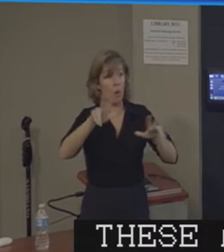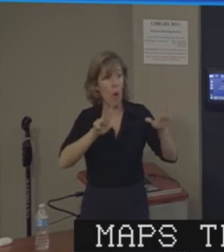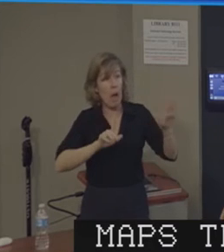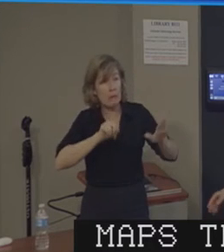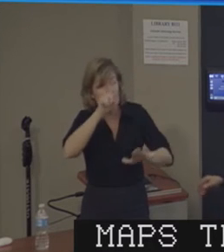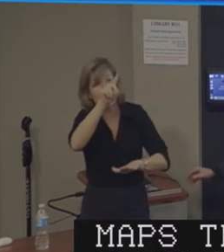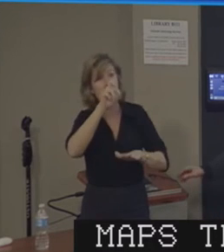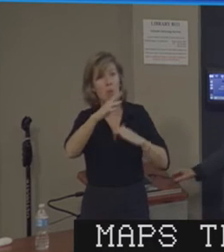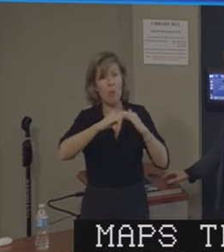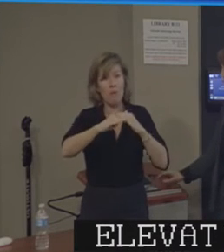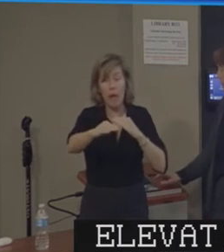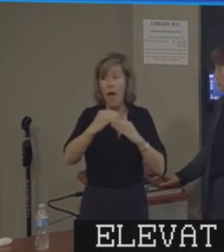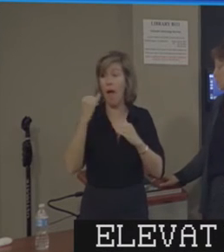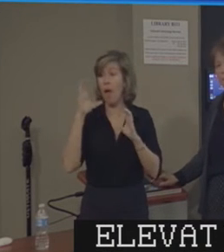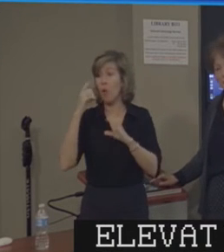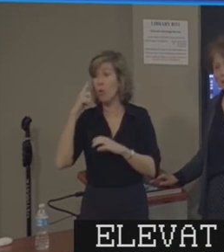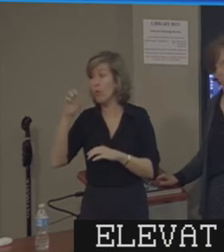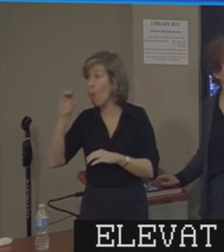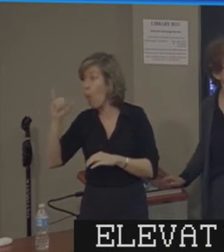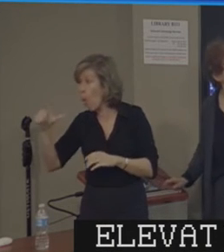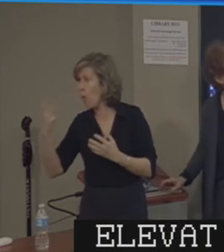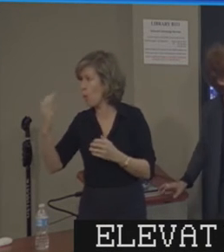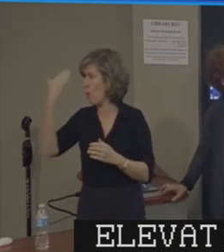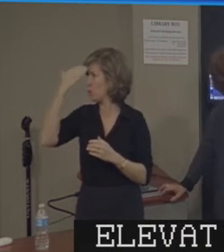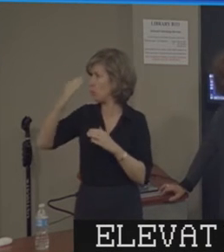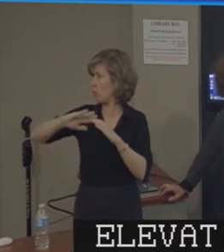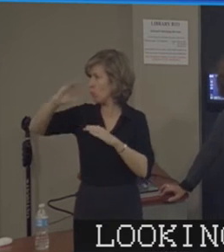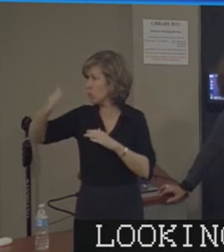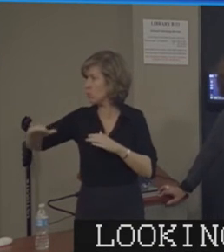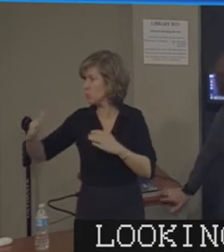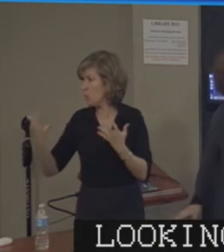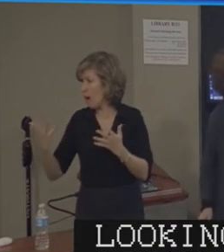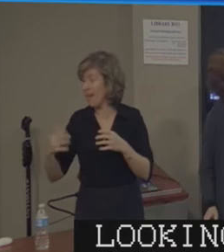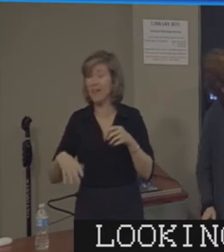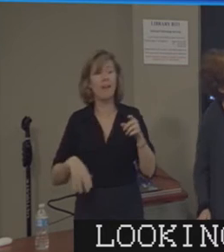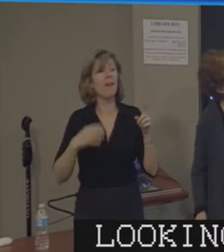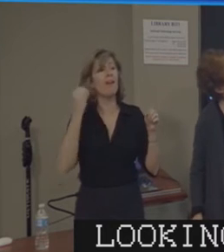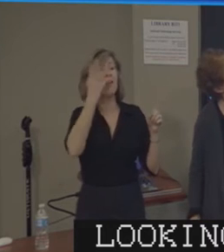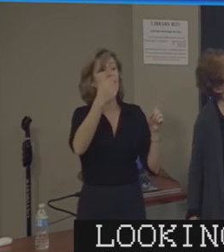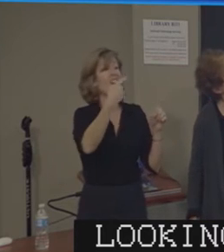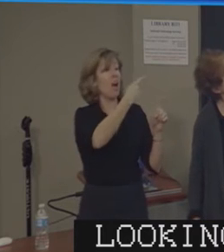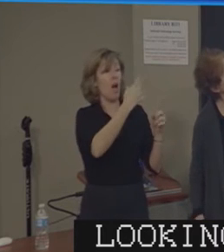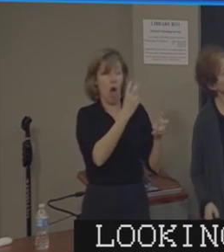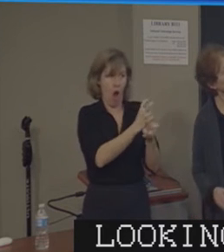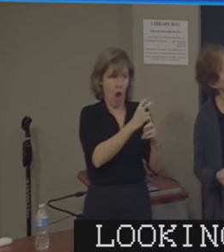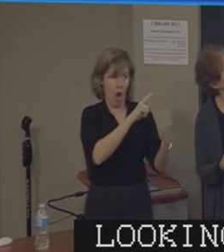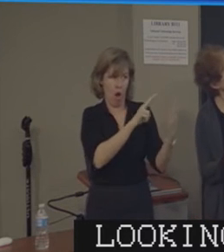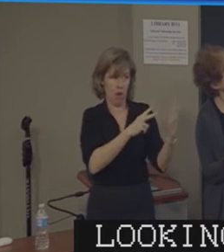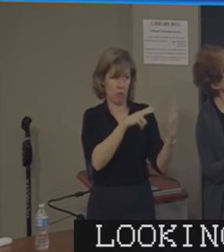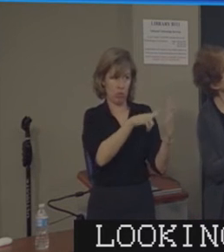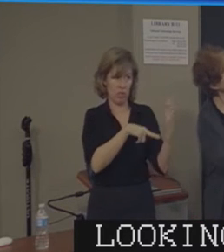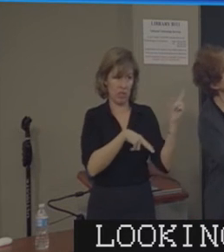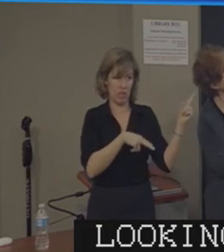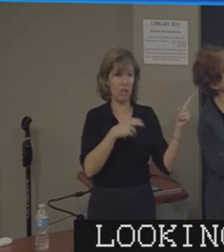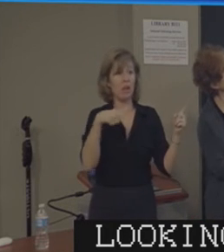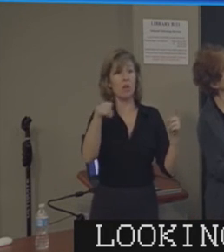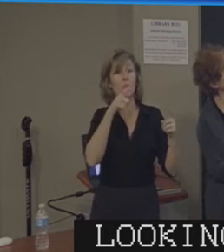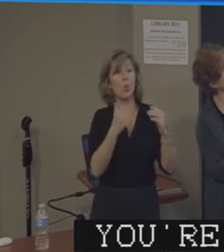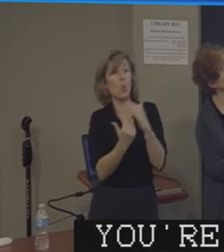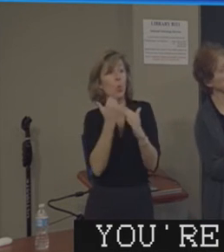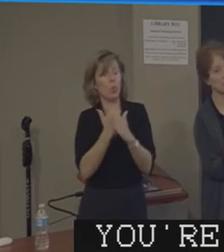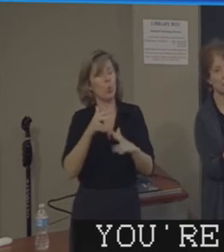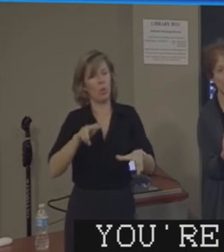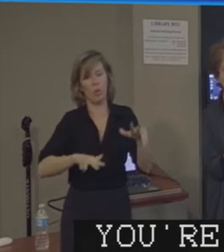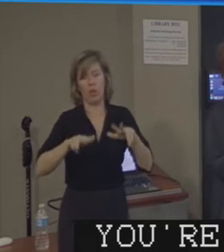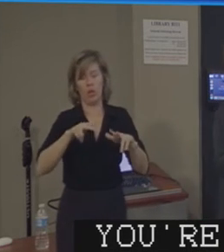this terrain. And they're actually pretty hard to read. Novices really struggle with visualizing the